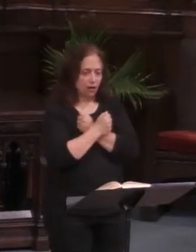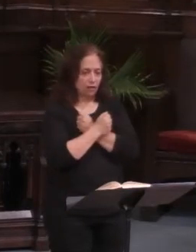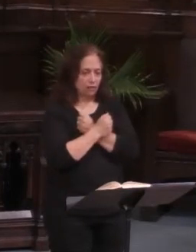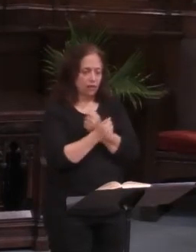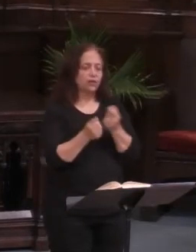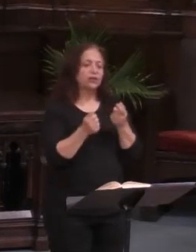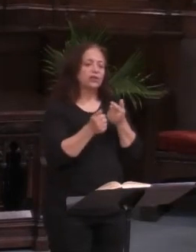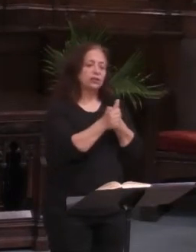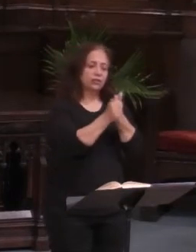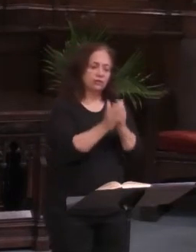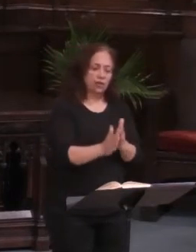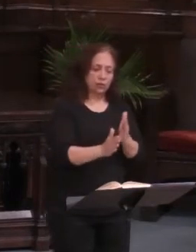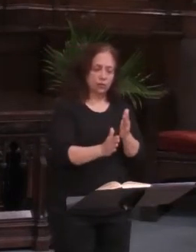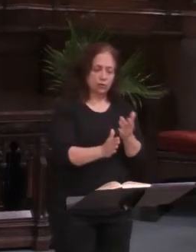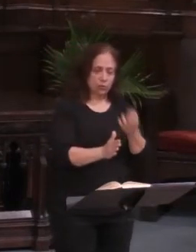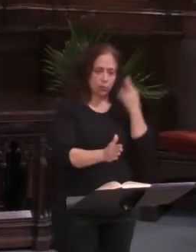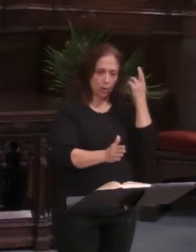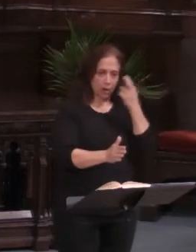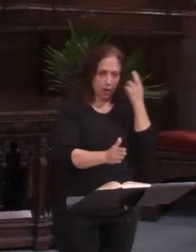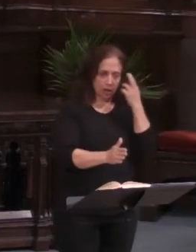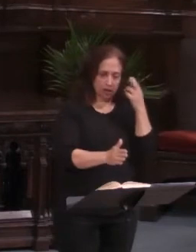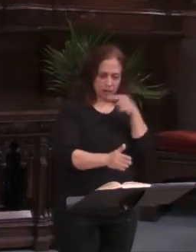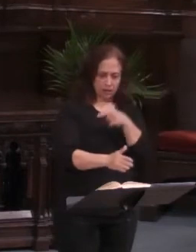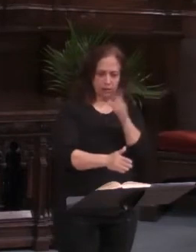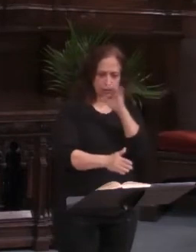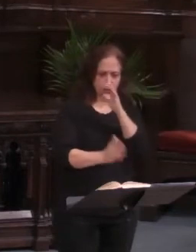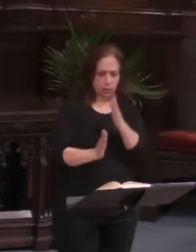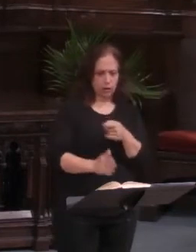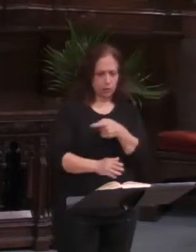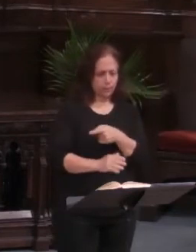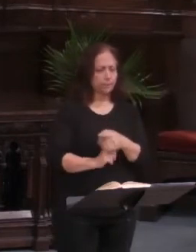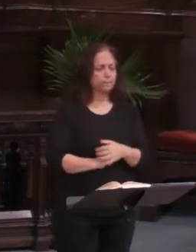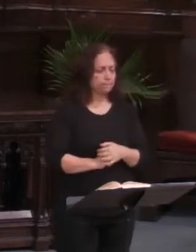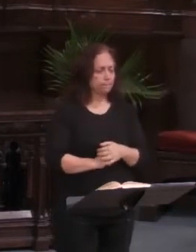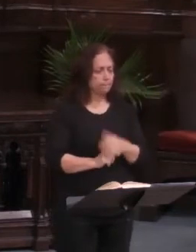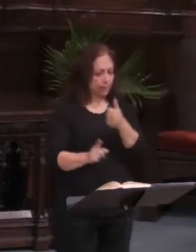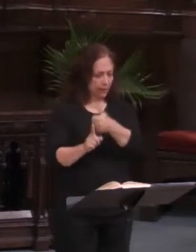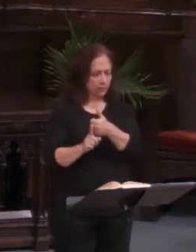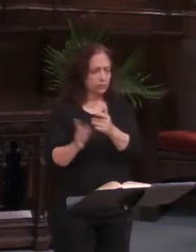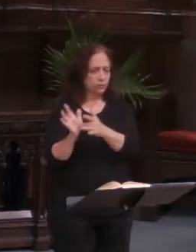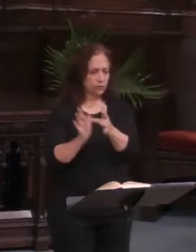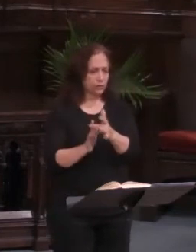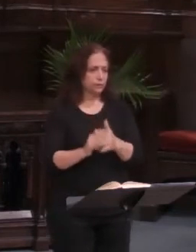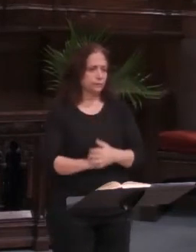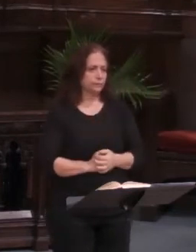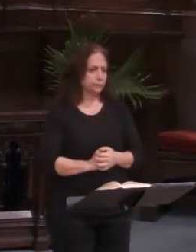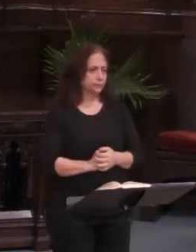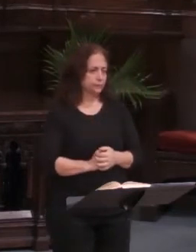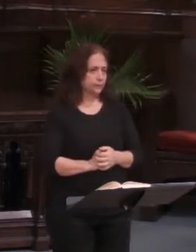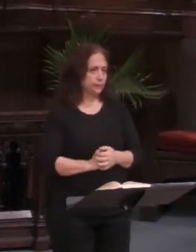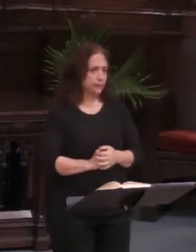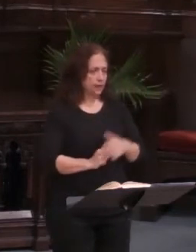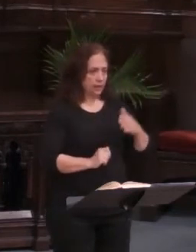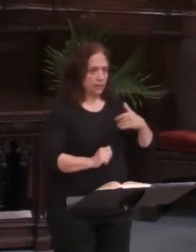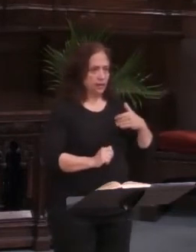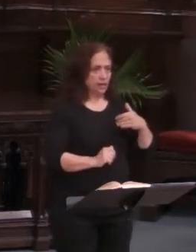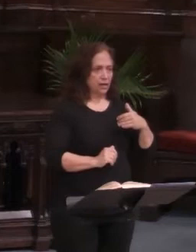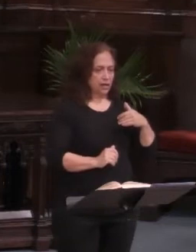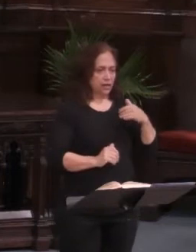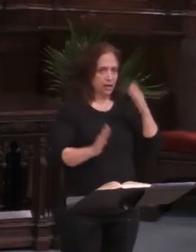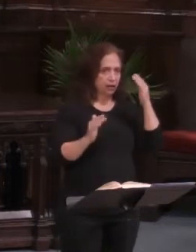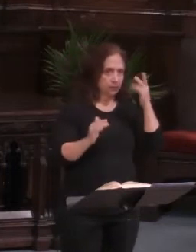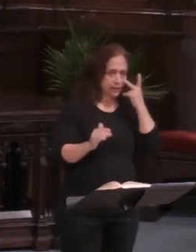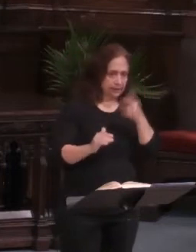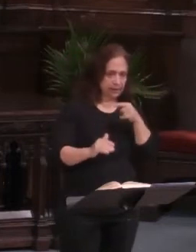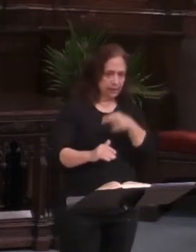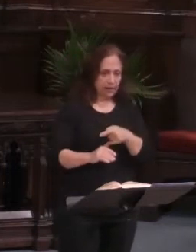the disciples realized that this stranger was Jesus. They had not expected to see